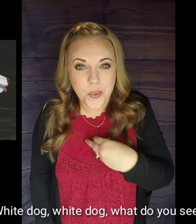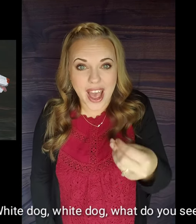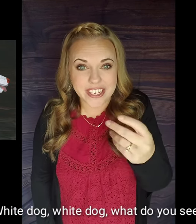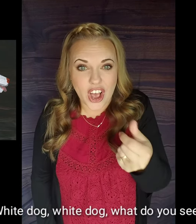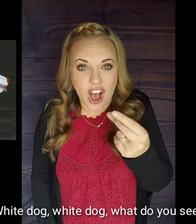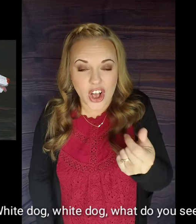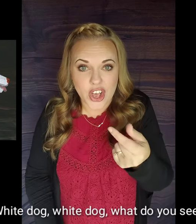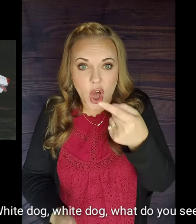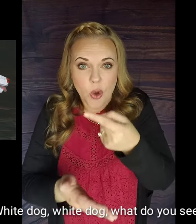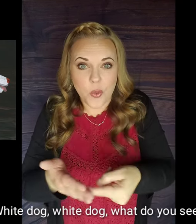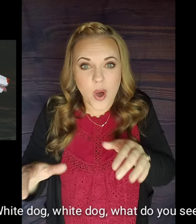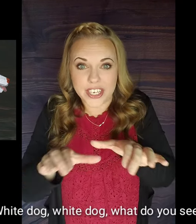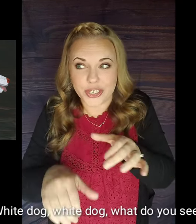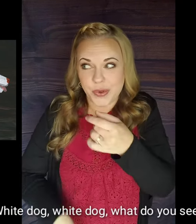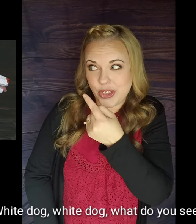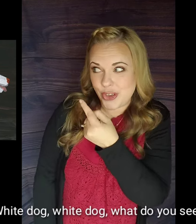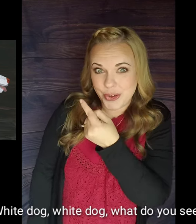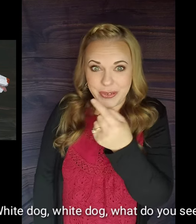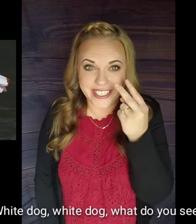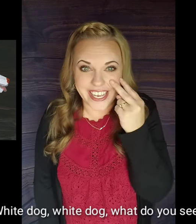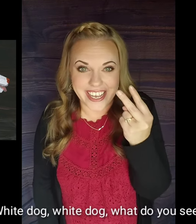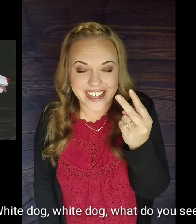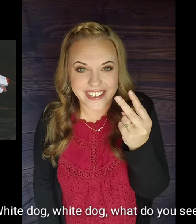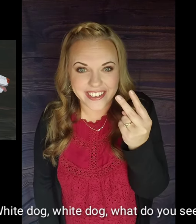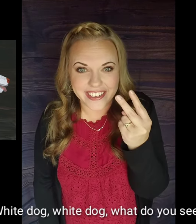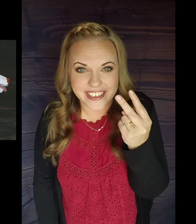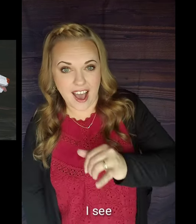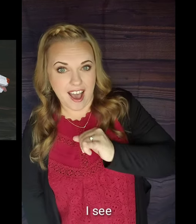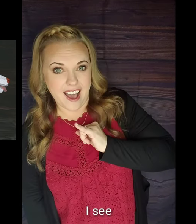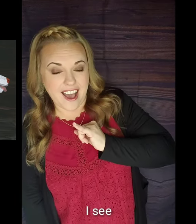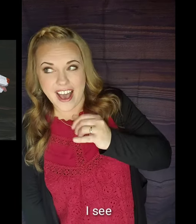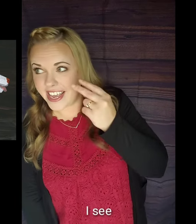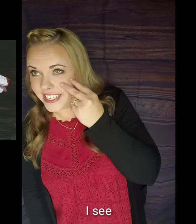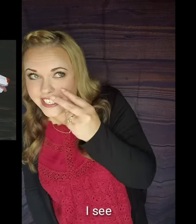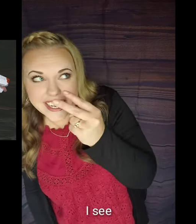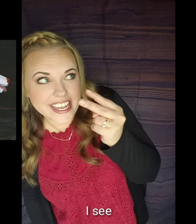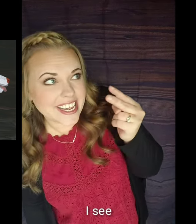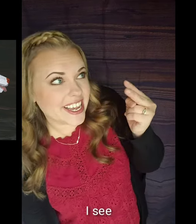White dog, what do you see? I see